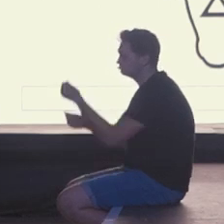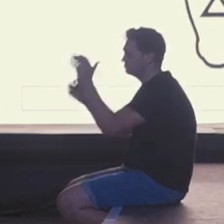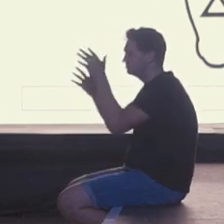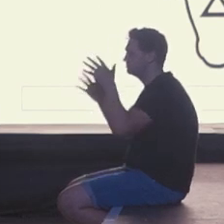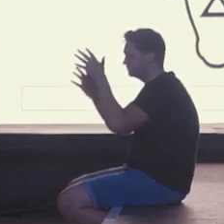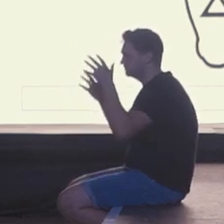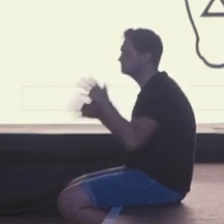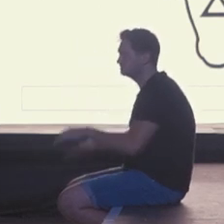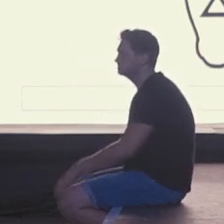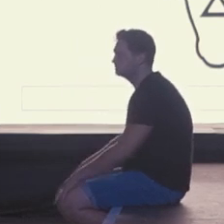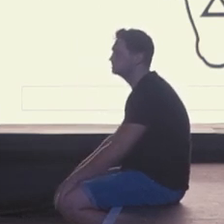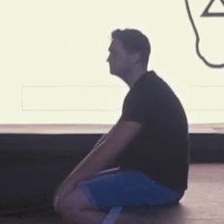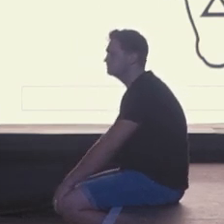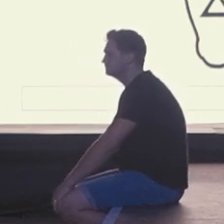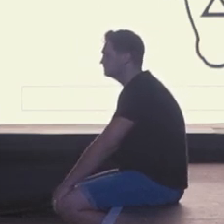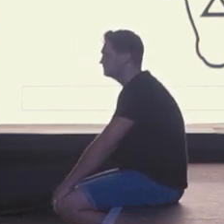Thanks.